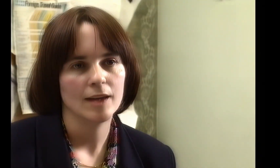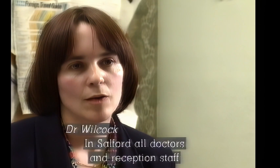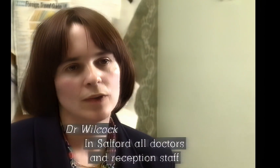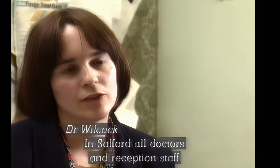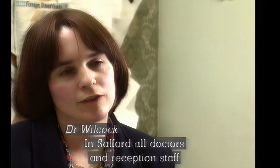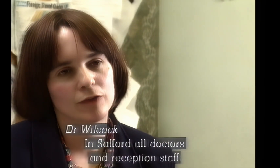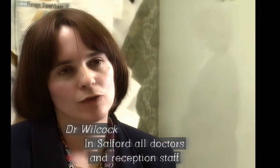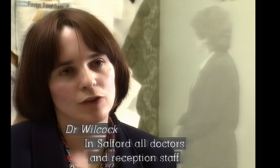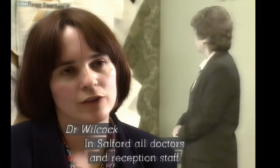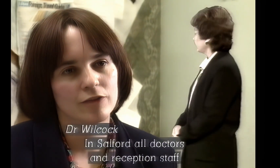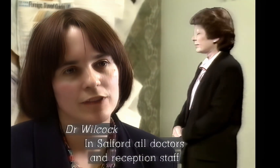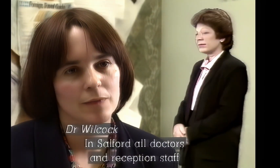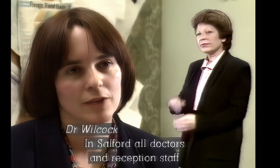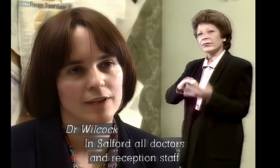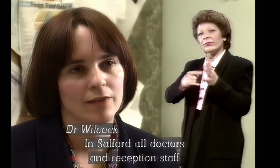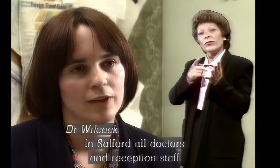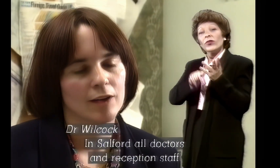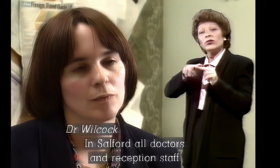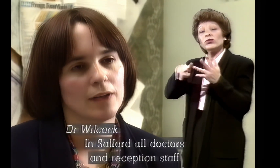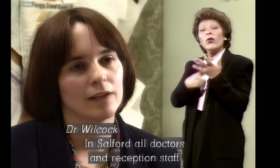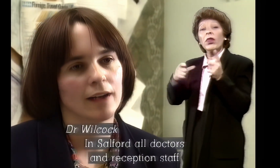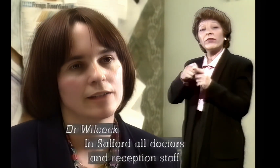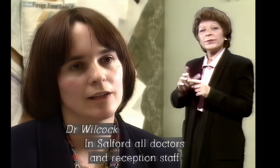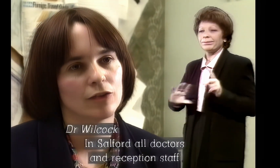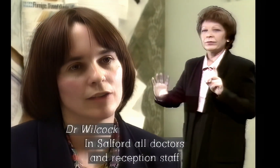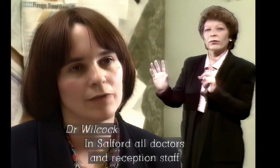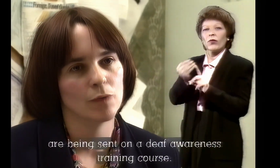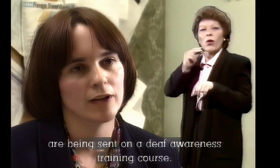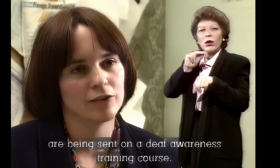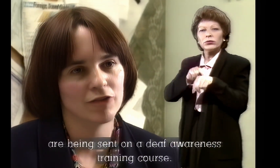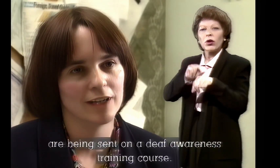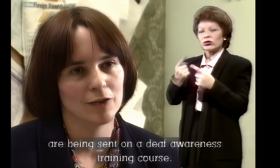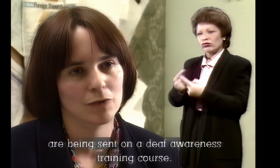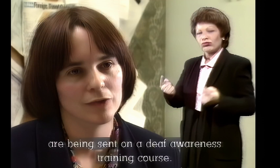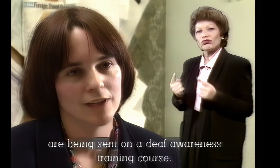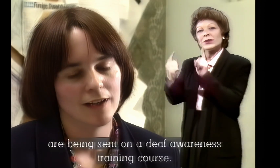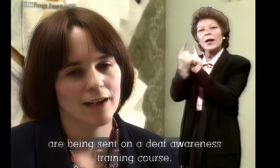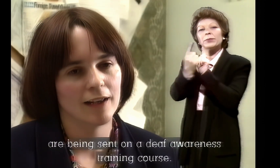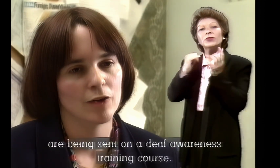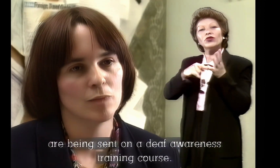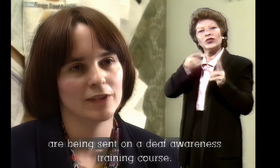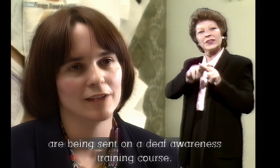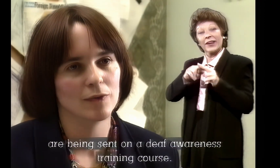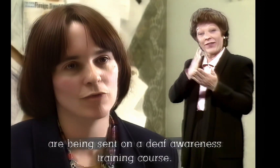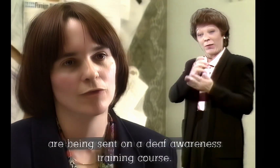Well, in Salford, all doctors and reception staff are being sent on a deaf awareness training course. The hope is that this will improve